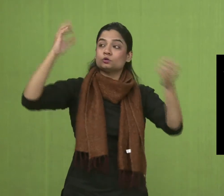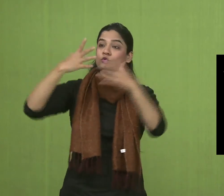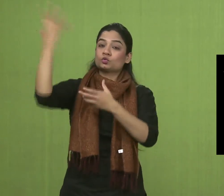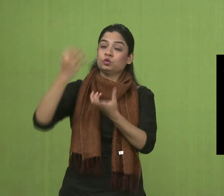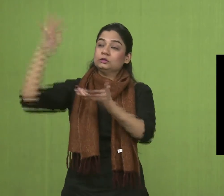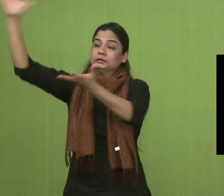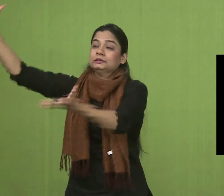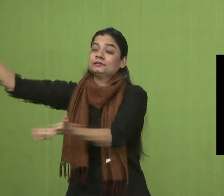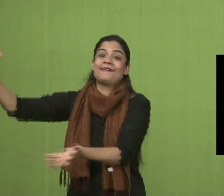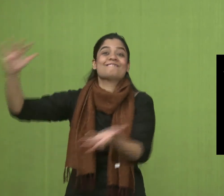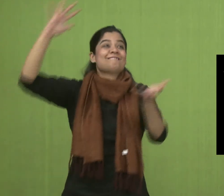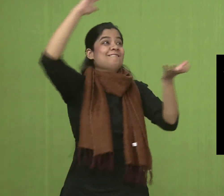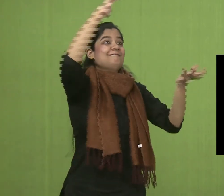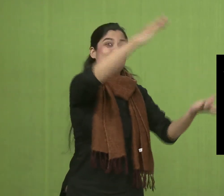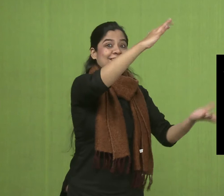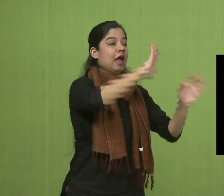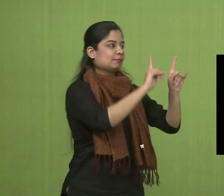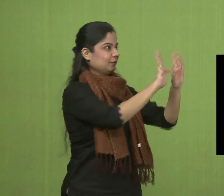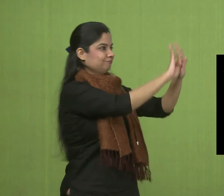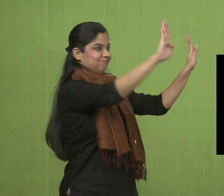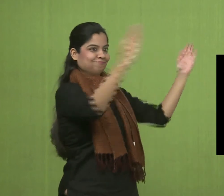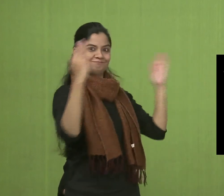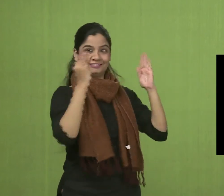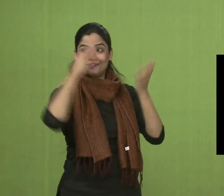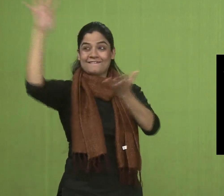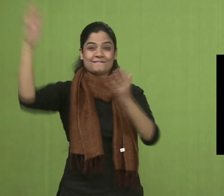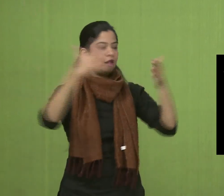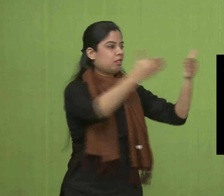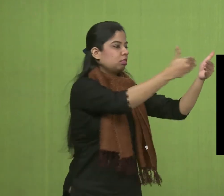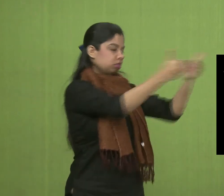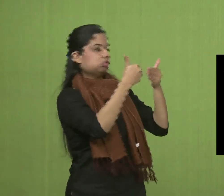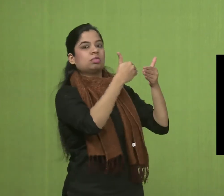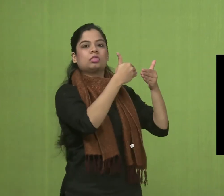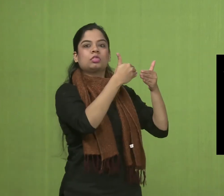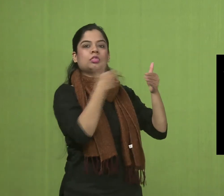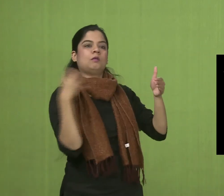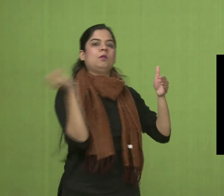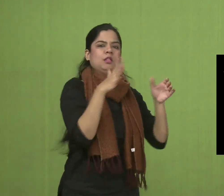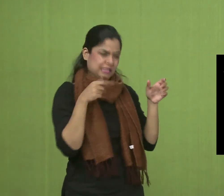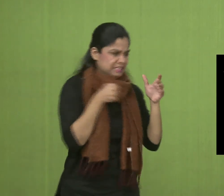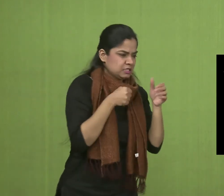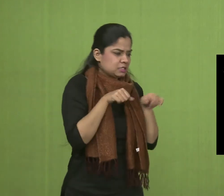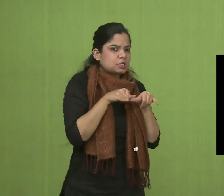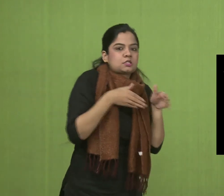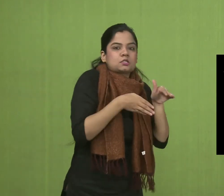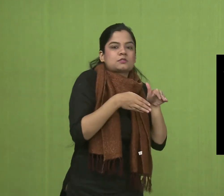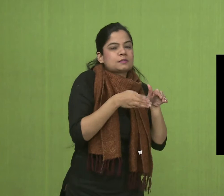rather than having a cupboard inside the house which can take up a lot of floor space. And so it's better